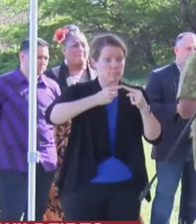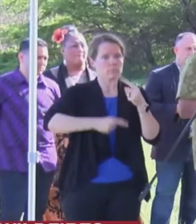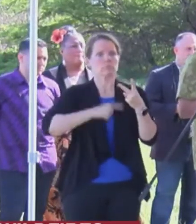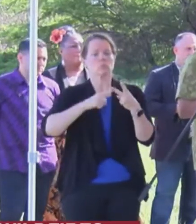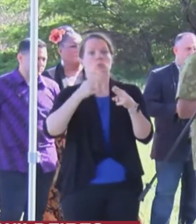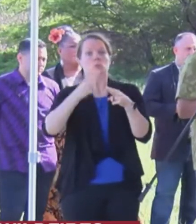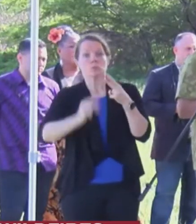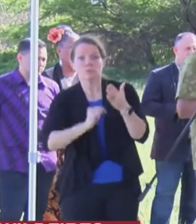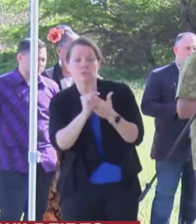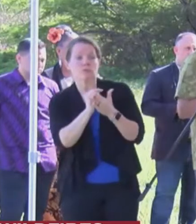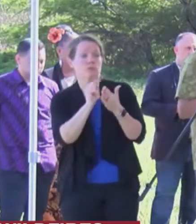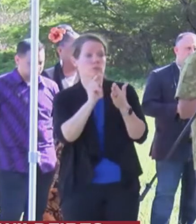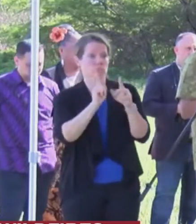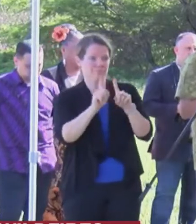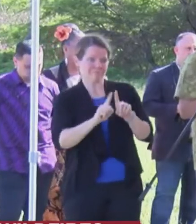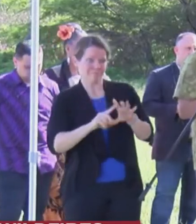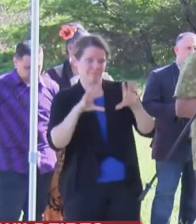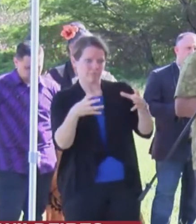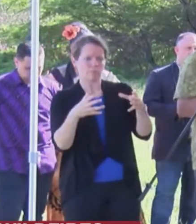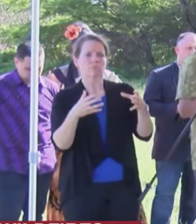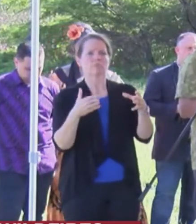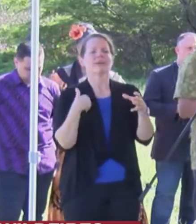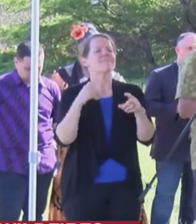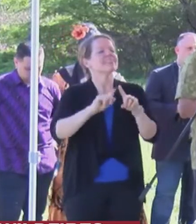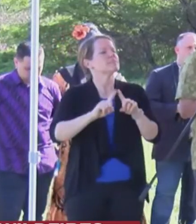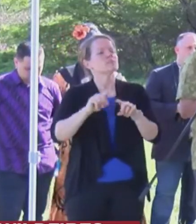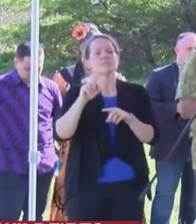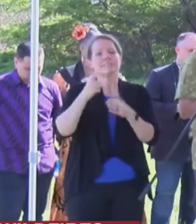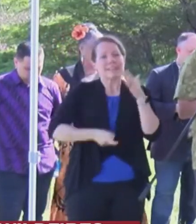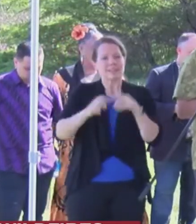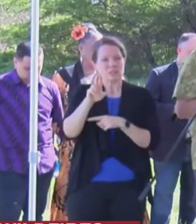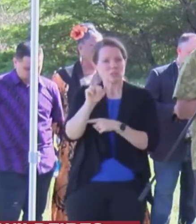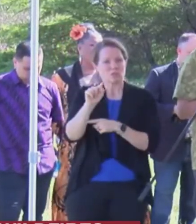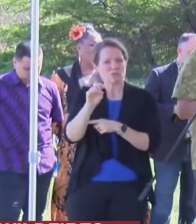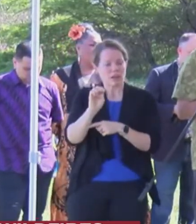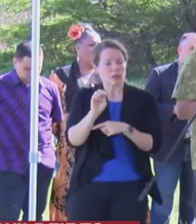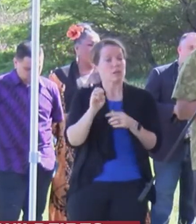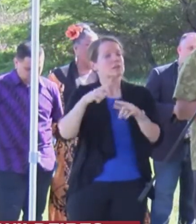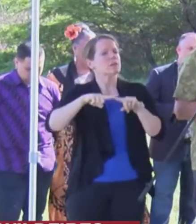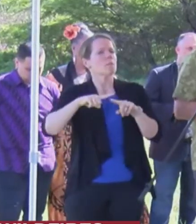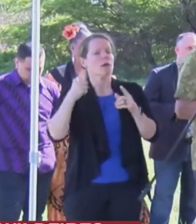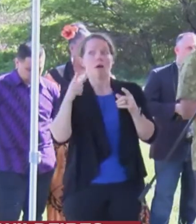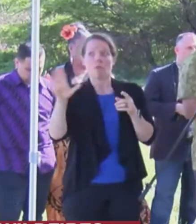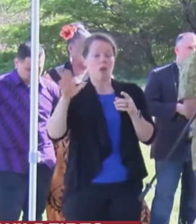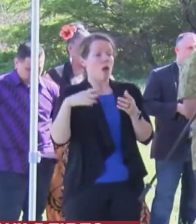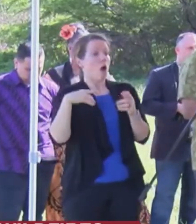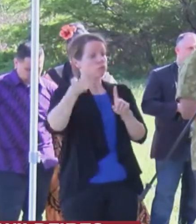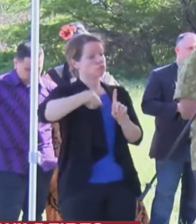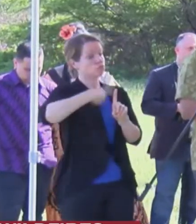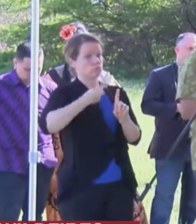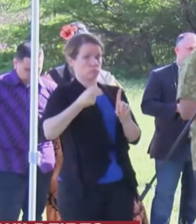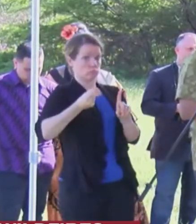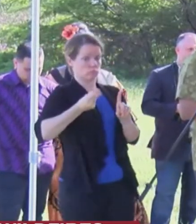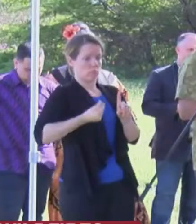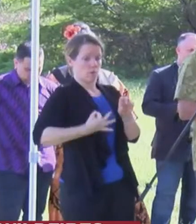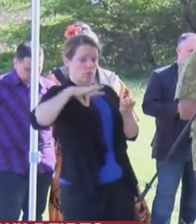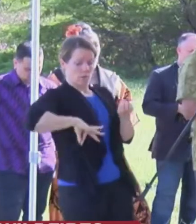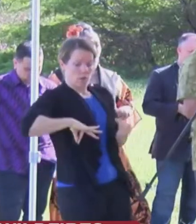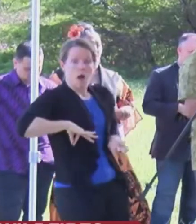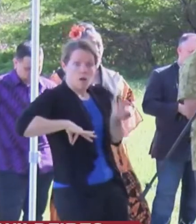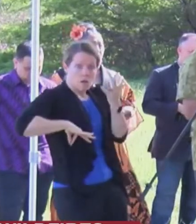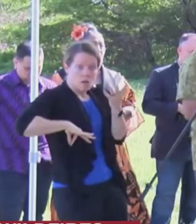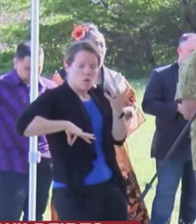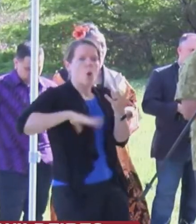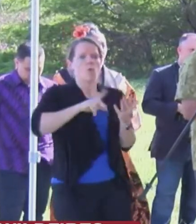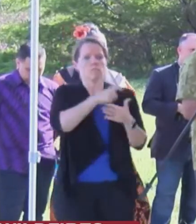and $11 per $1,000 that they earn. So if they all come from one of the three, then